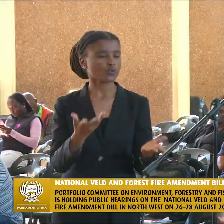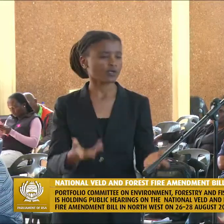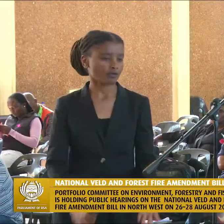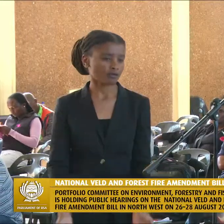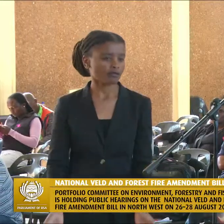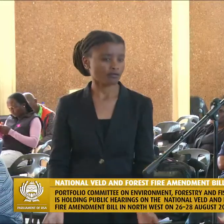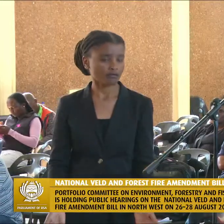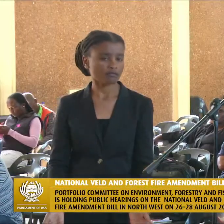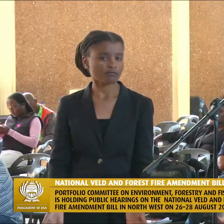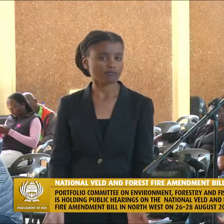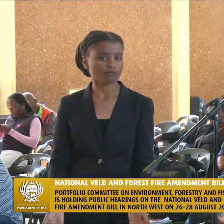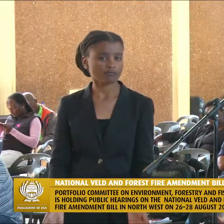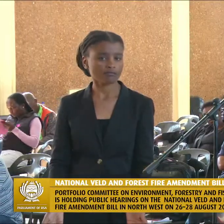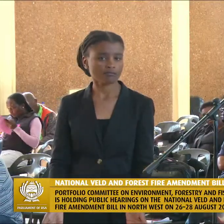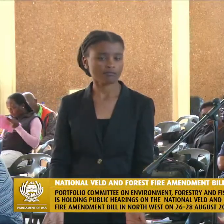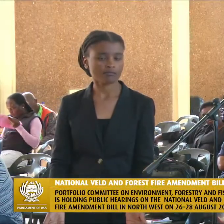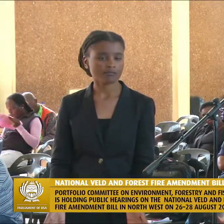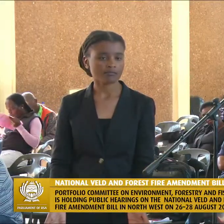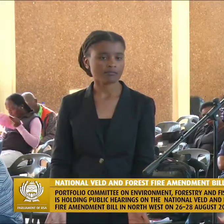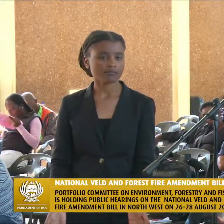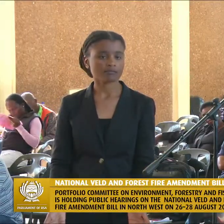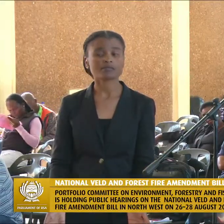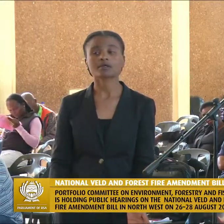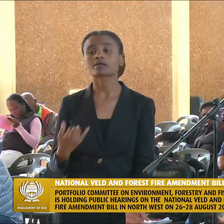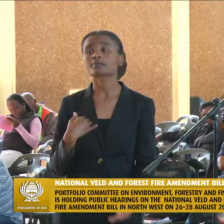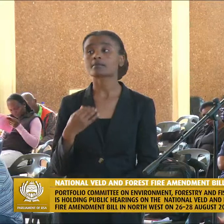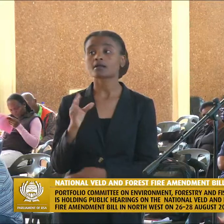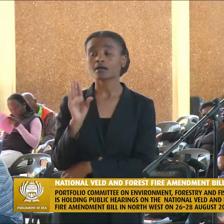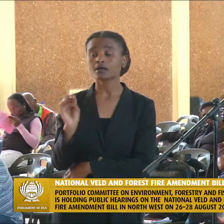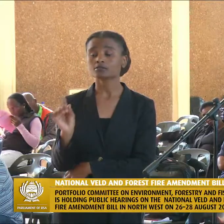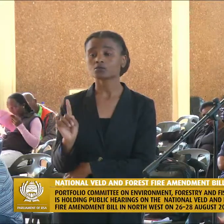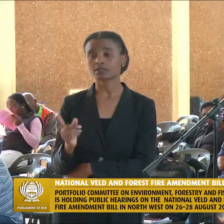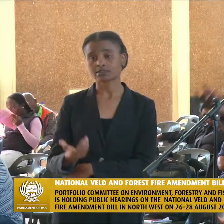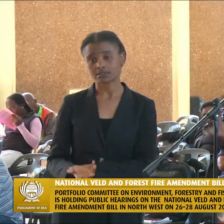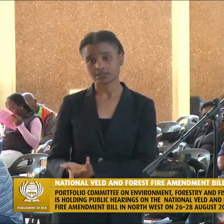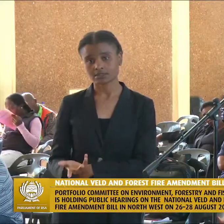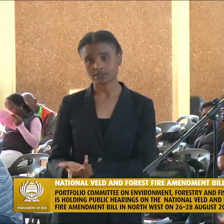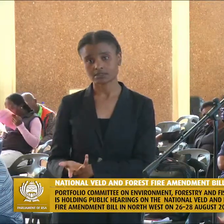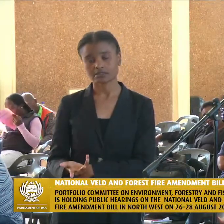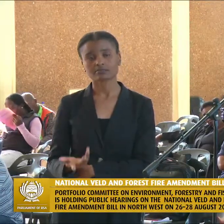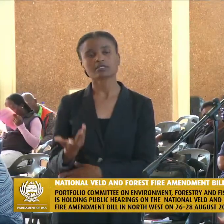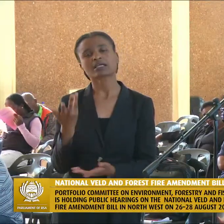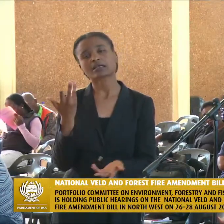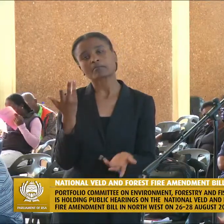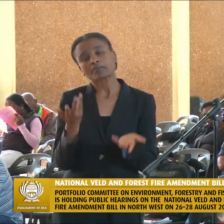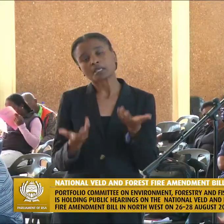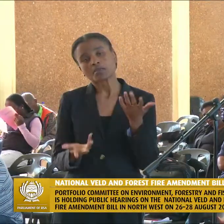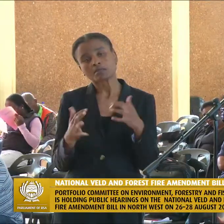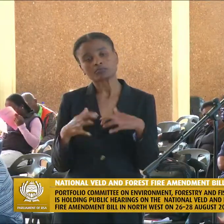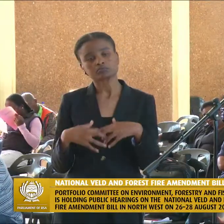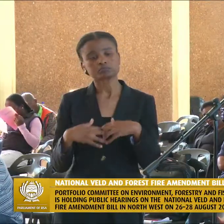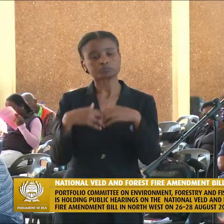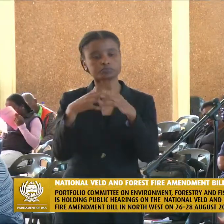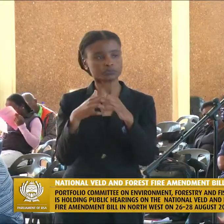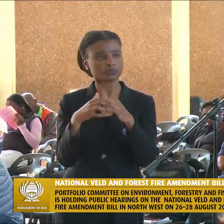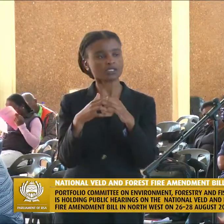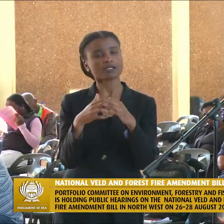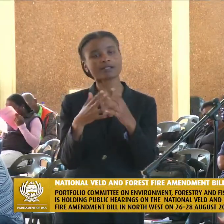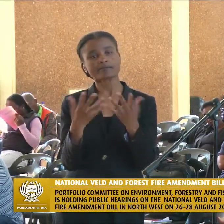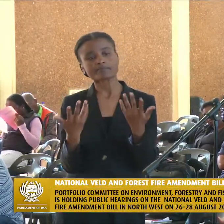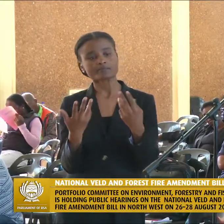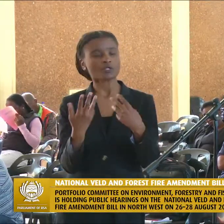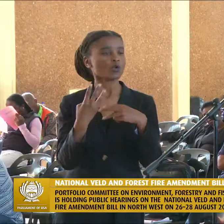roberta i am now requesting that a website there should be a website